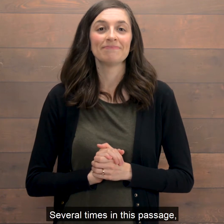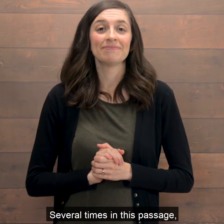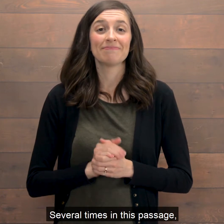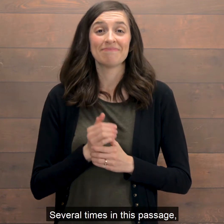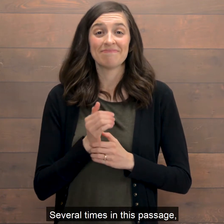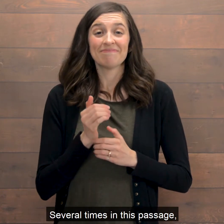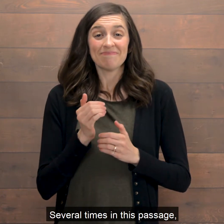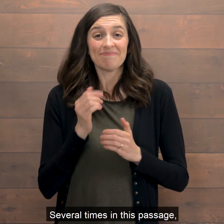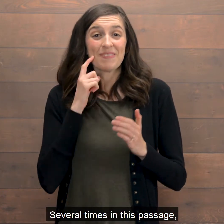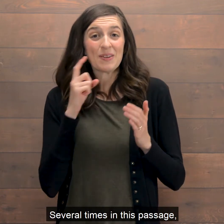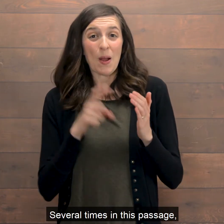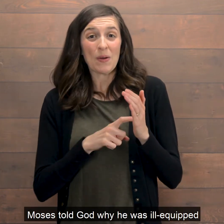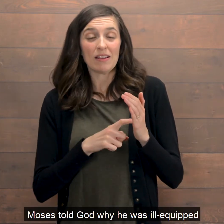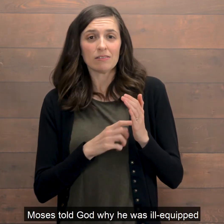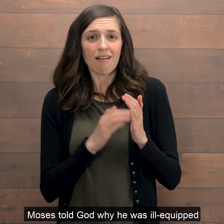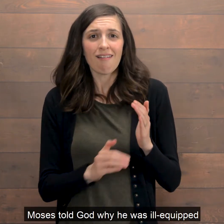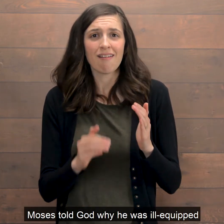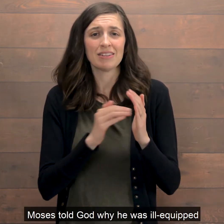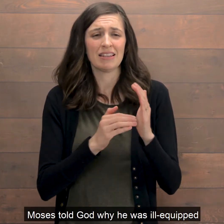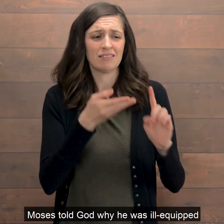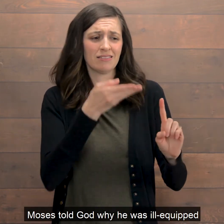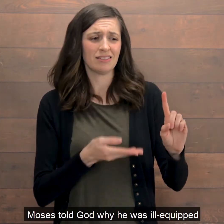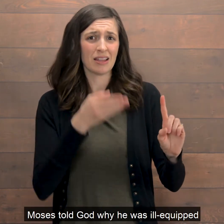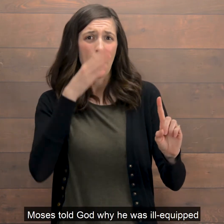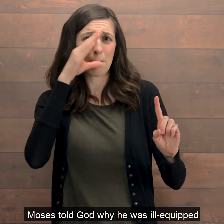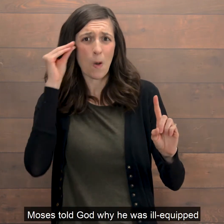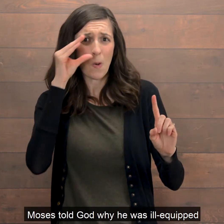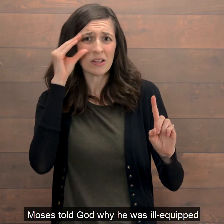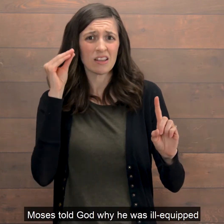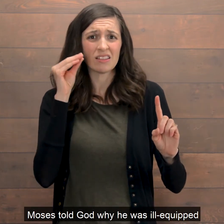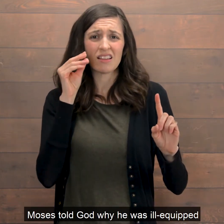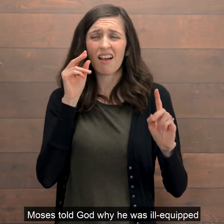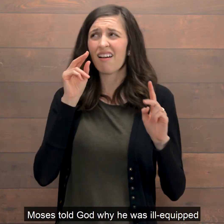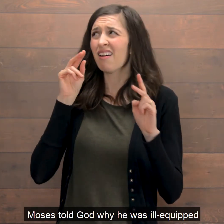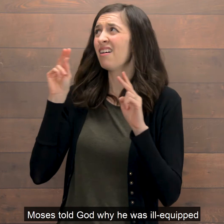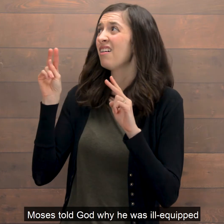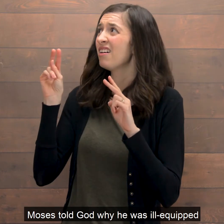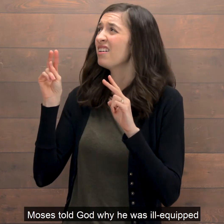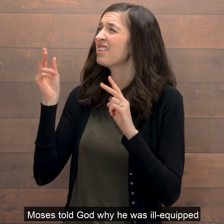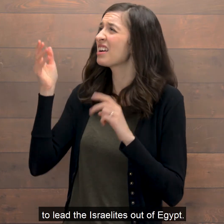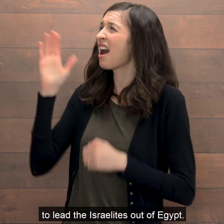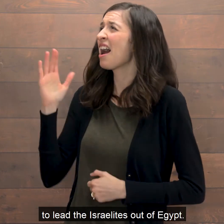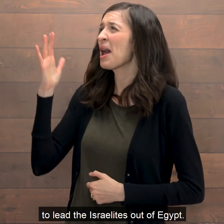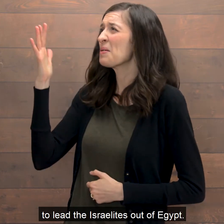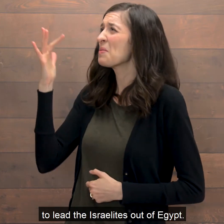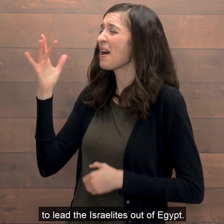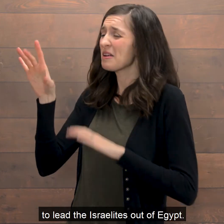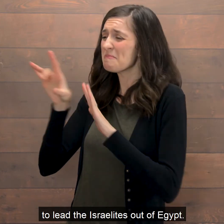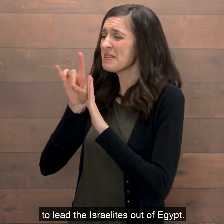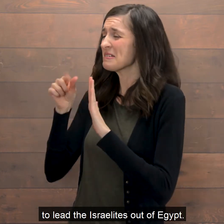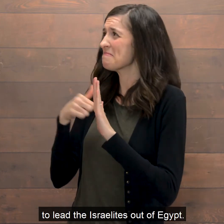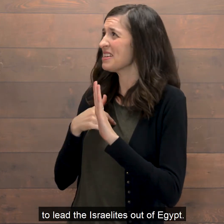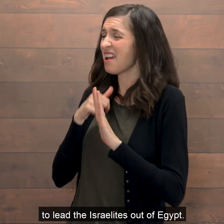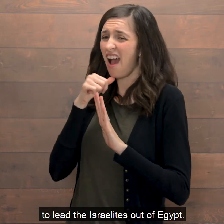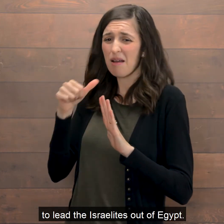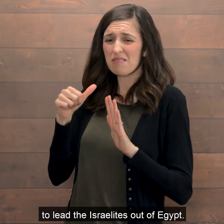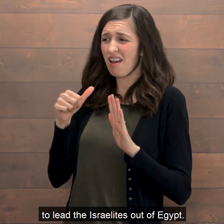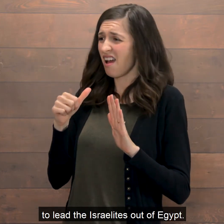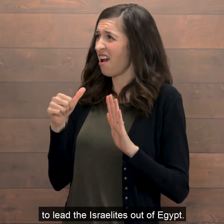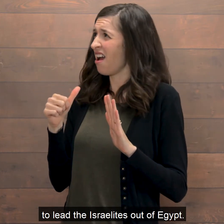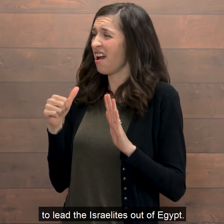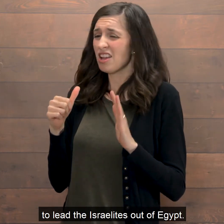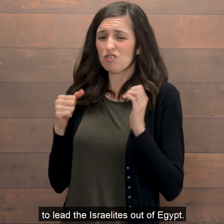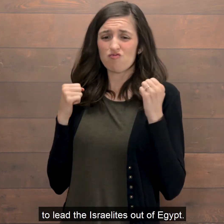Several times in this passage, Moses told God why he was ill-equipped to lead the Israelites out of